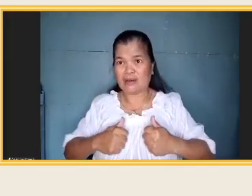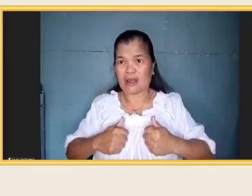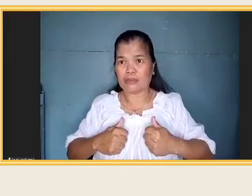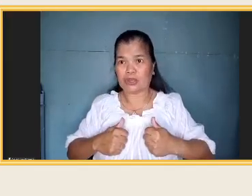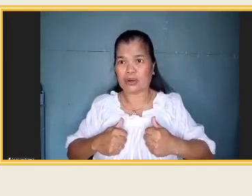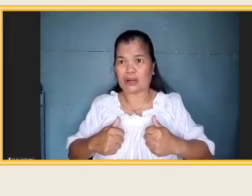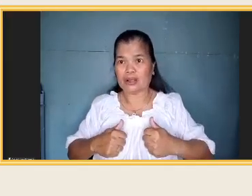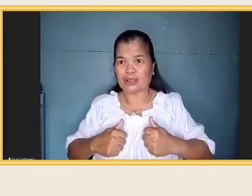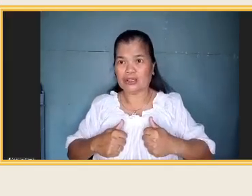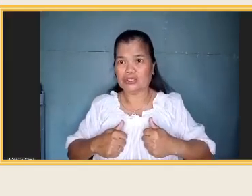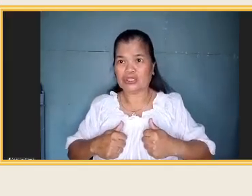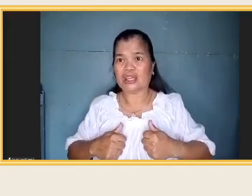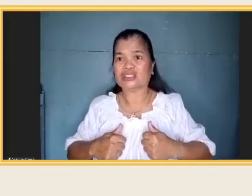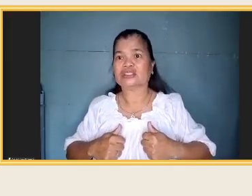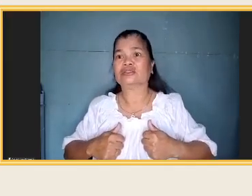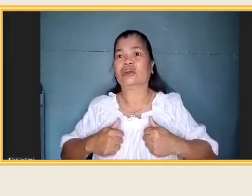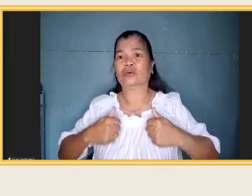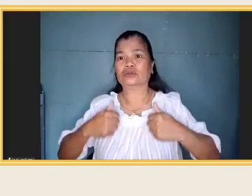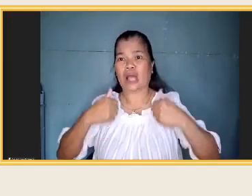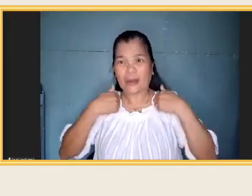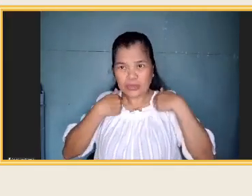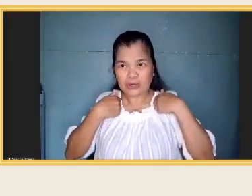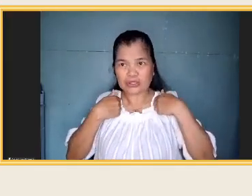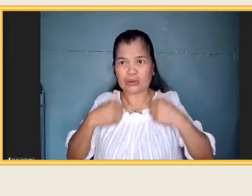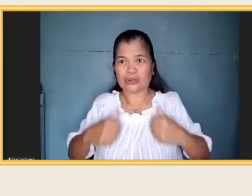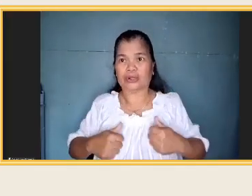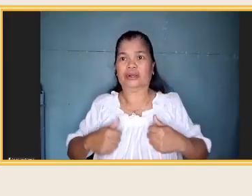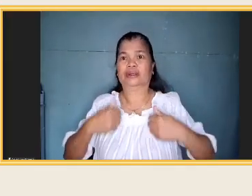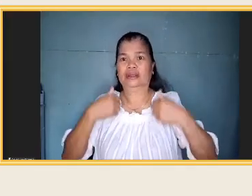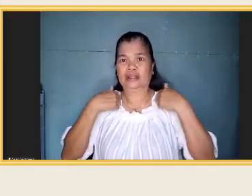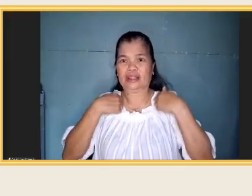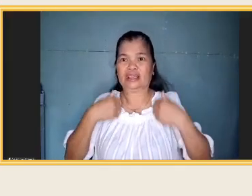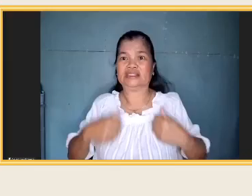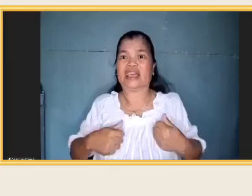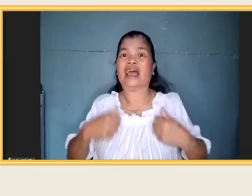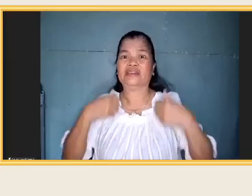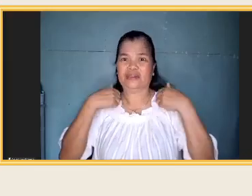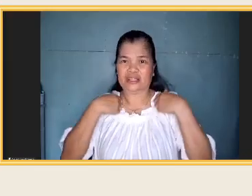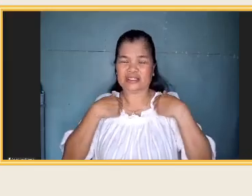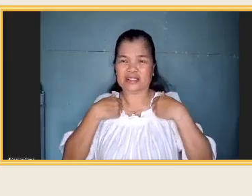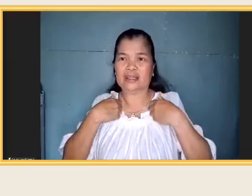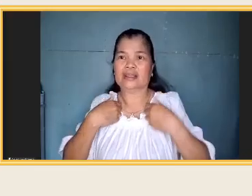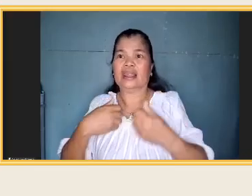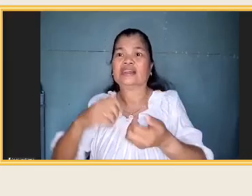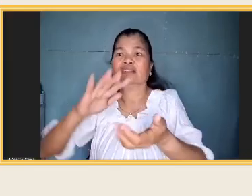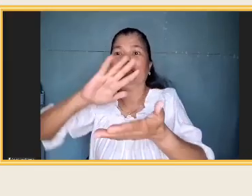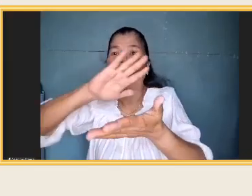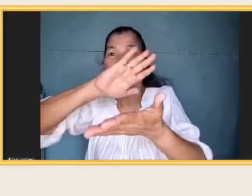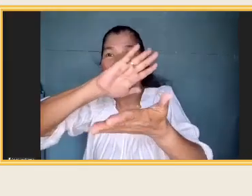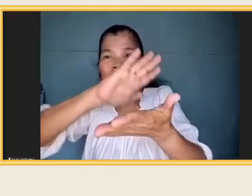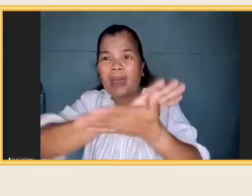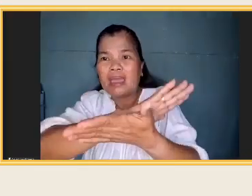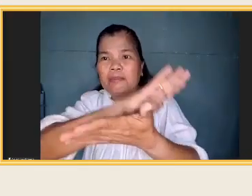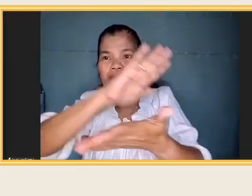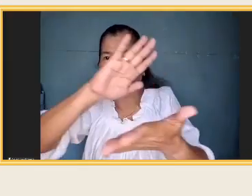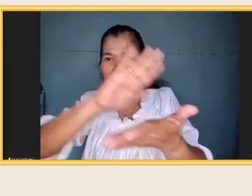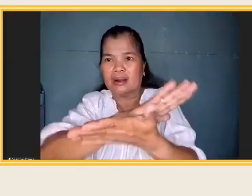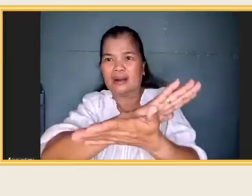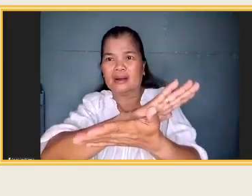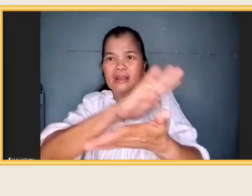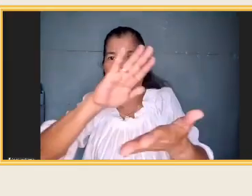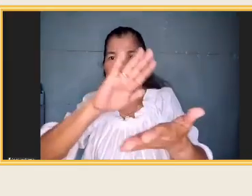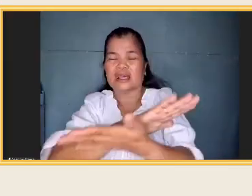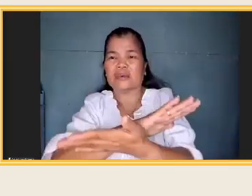hands from your chest goes up to your shoulder. That is address. Next is